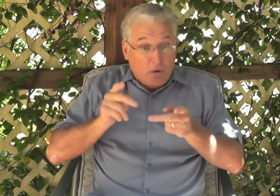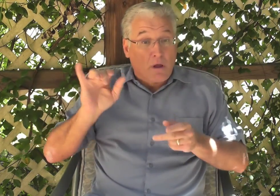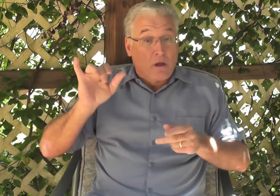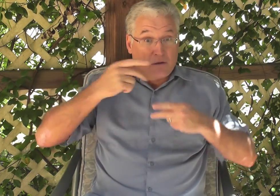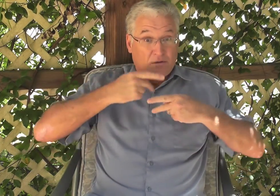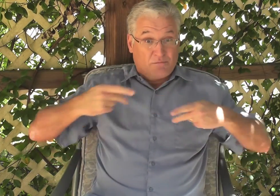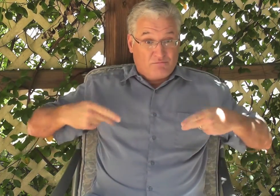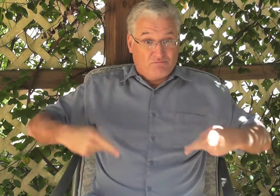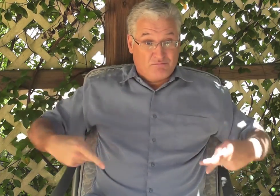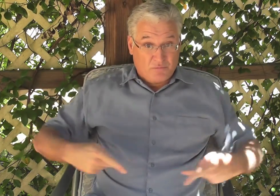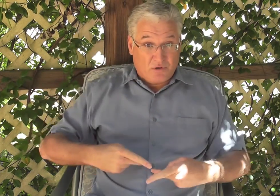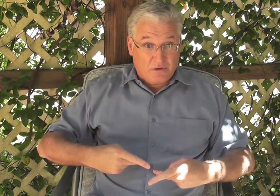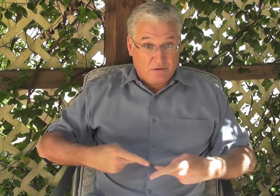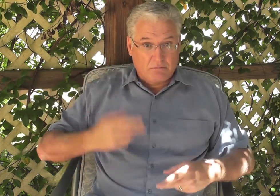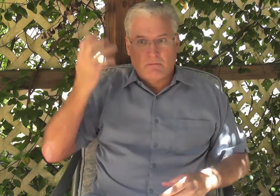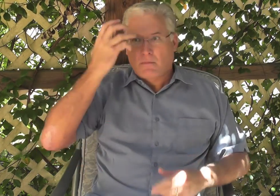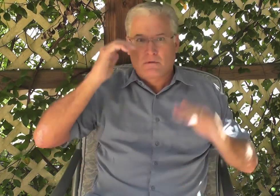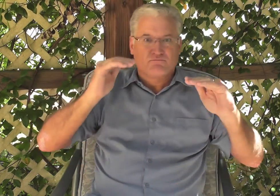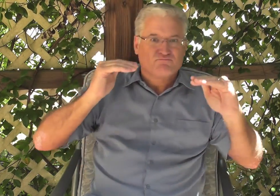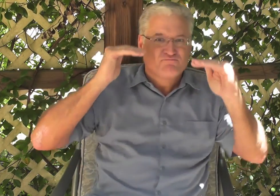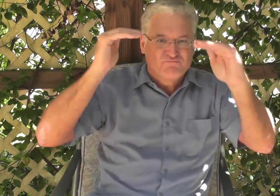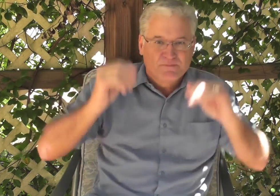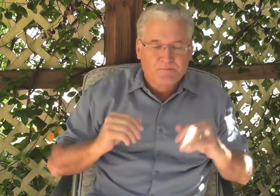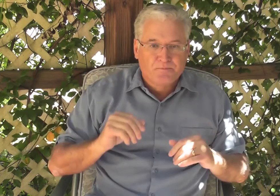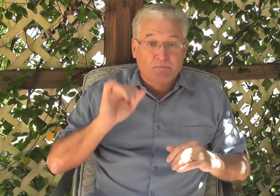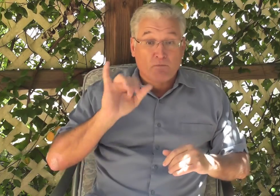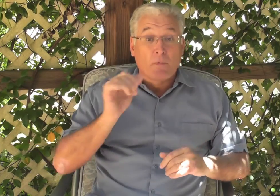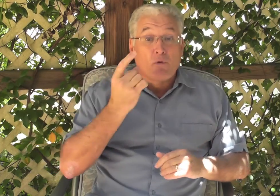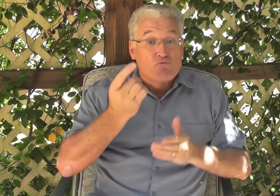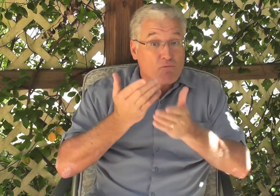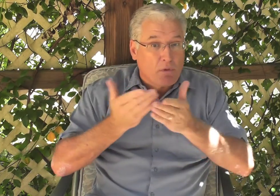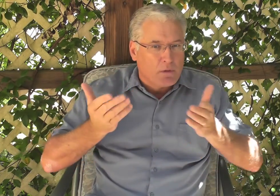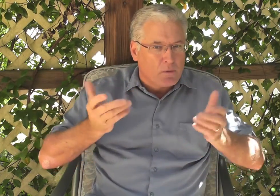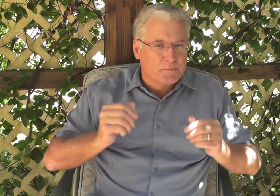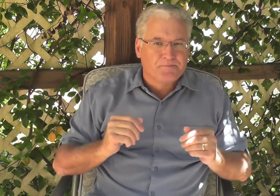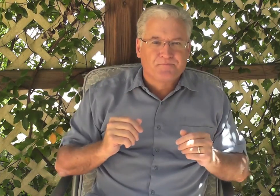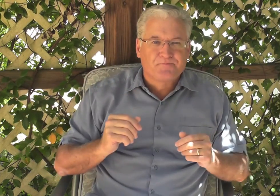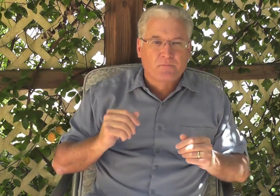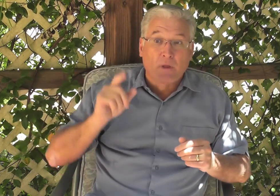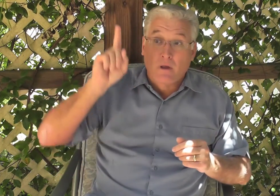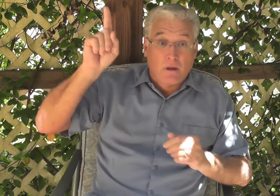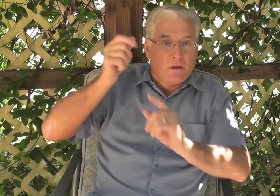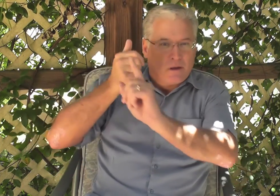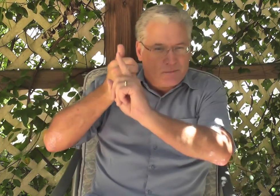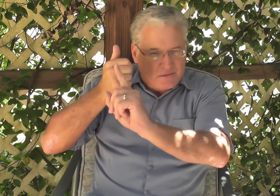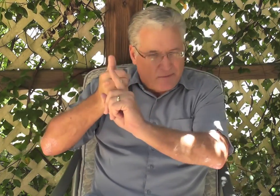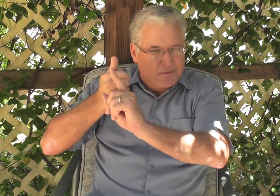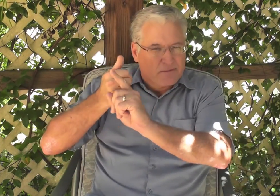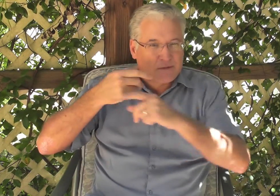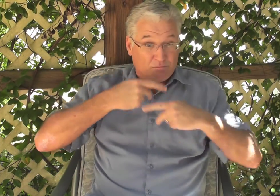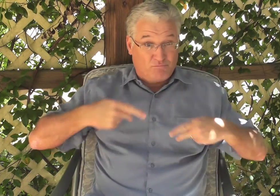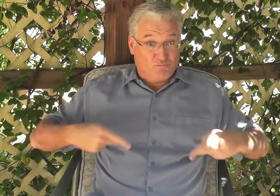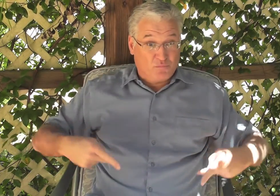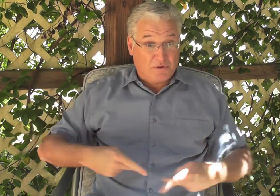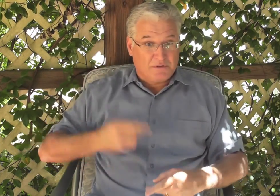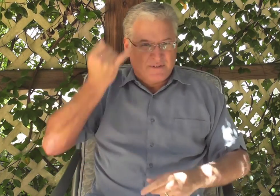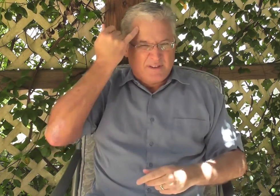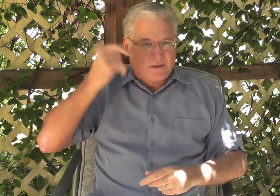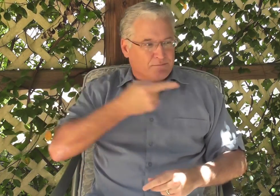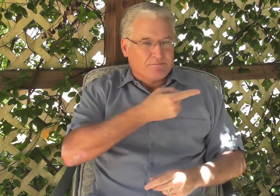makes Christ able to be in the position of the priesthood. He is elevated to the highest rank that there is. And there are many things. He himself